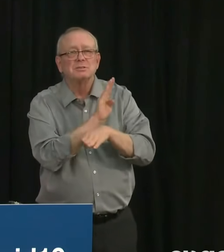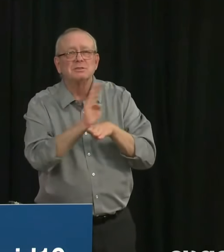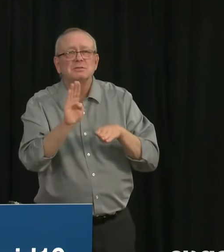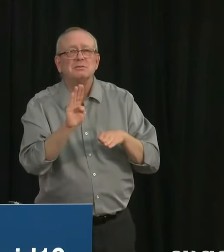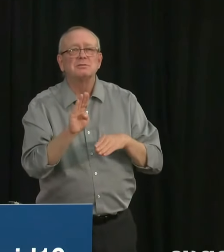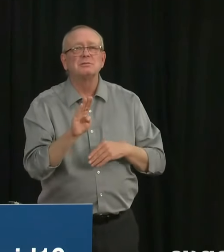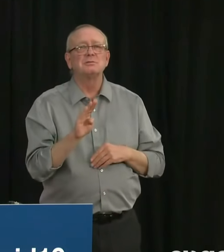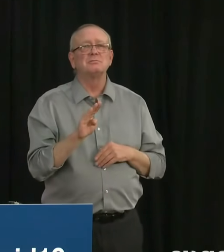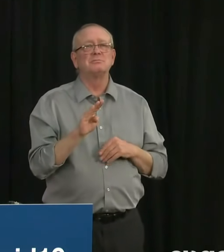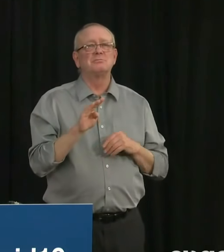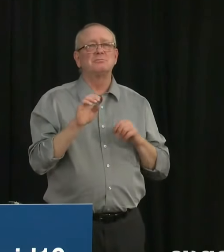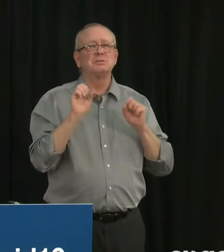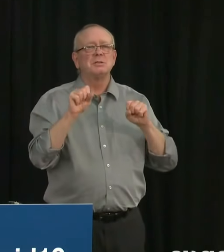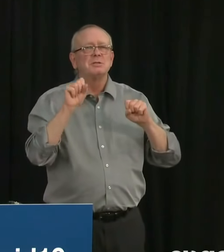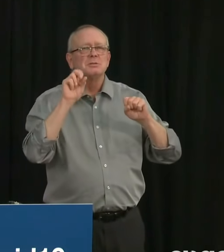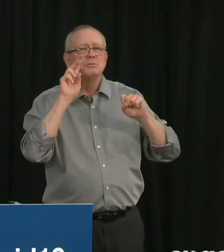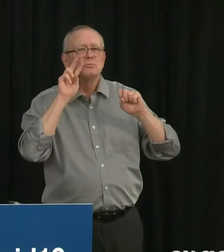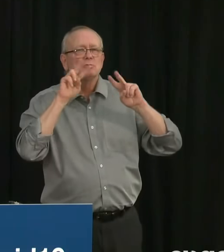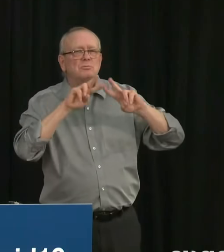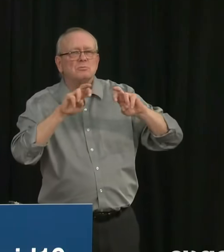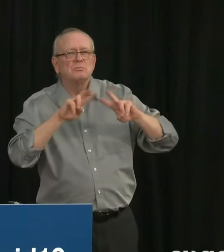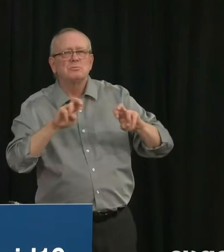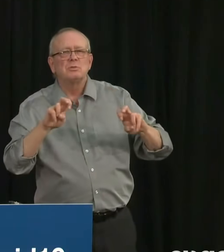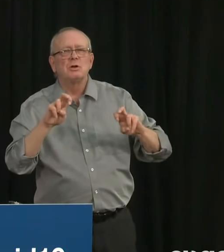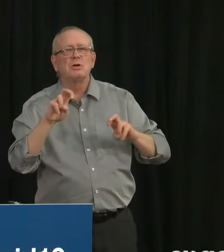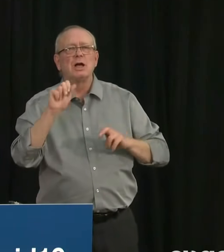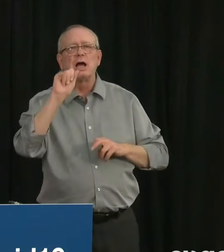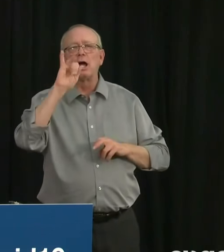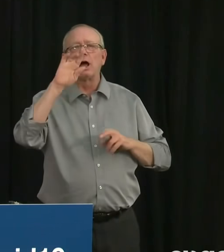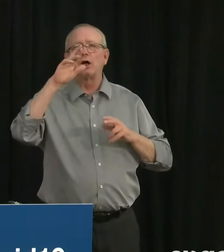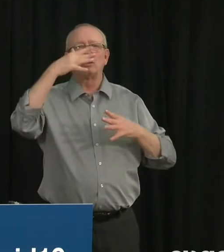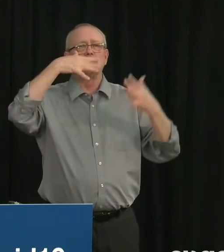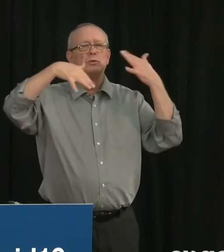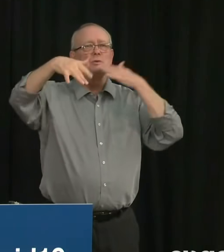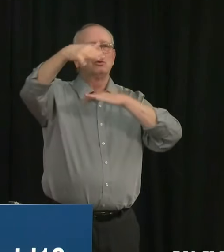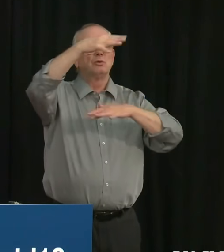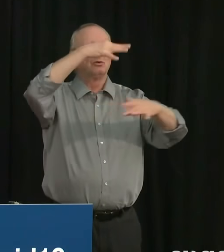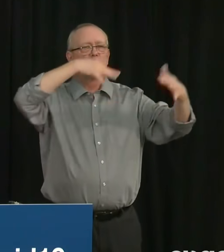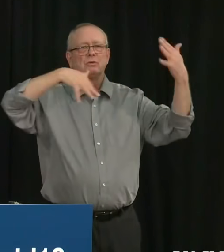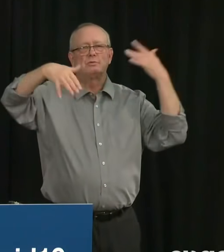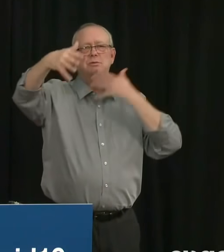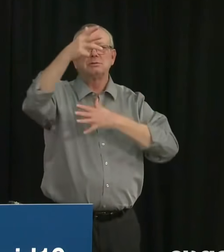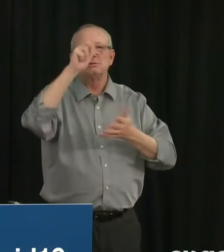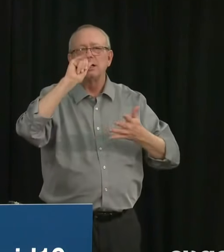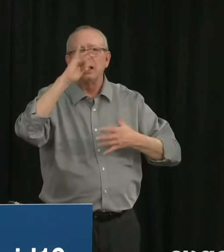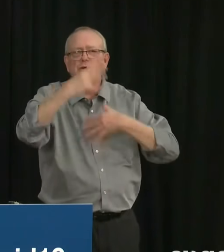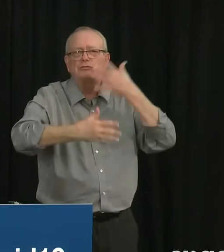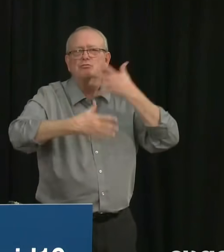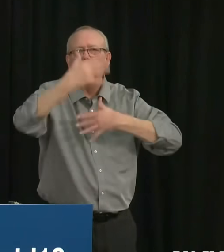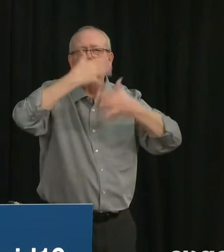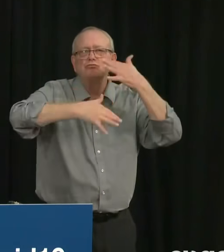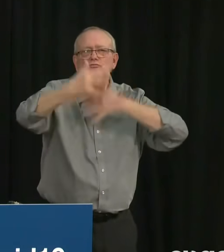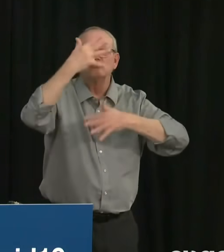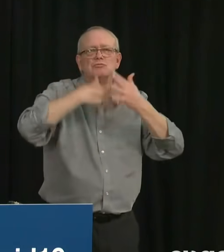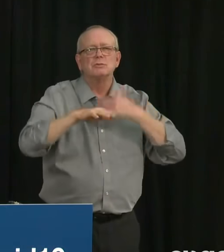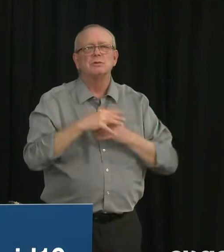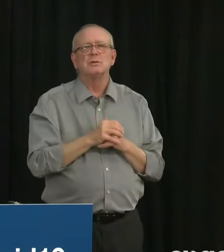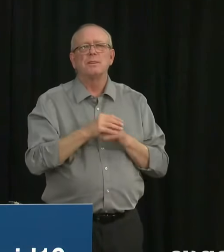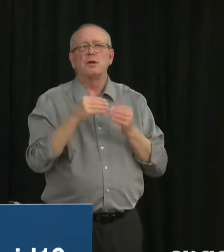to ventilation of indoor spaces, and we have posted an evidence-based one-pager on our website to help.